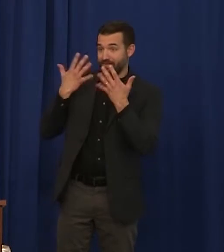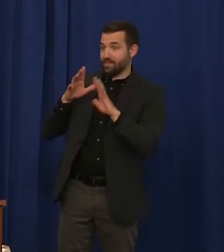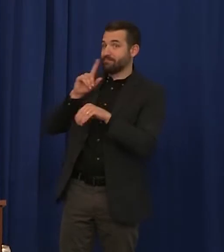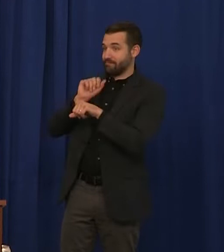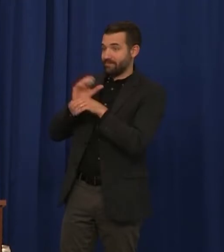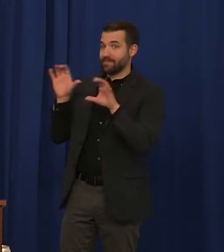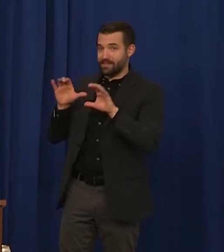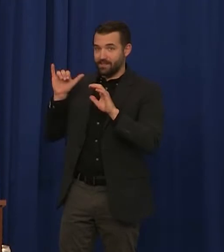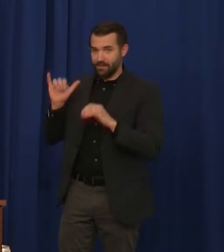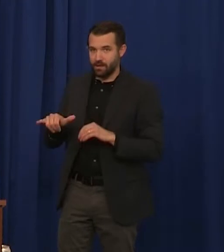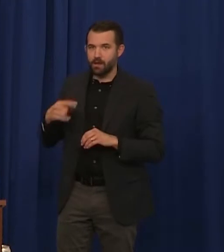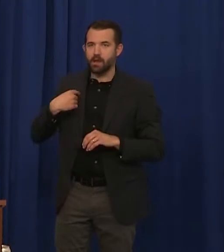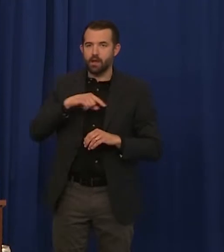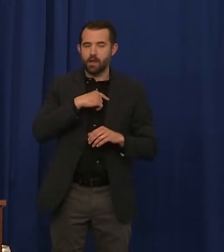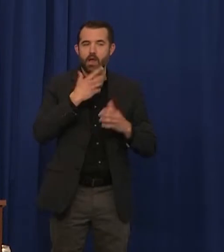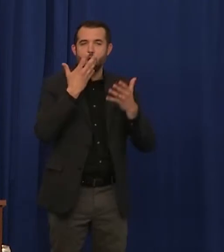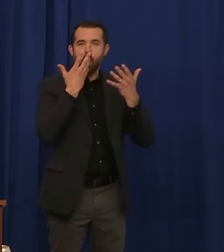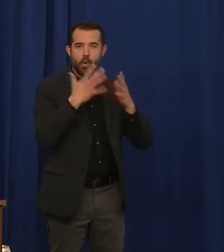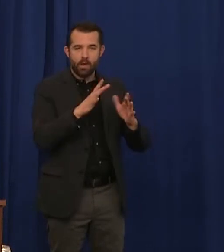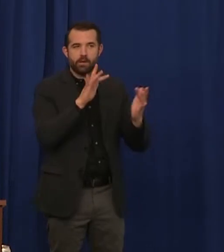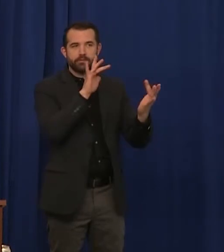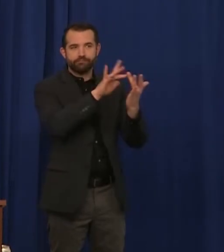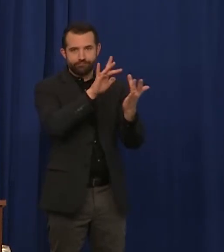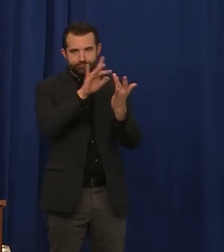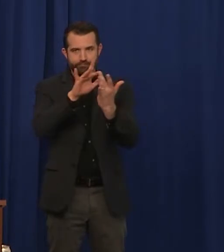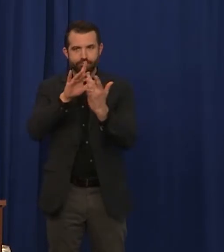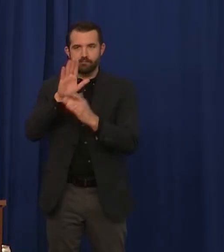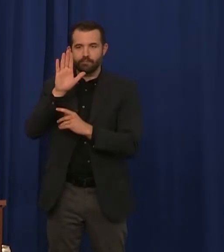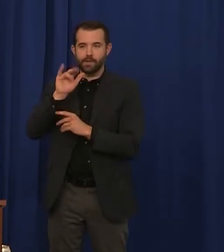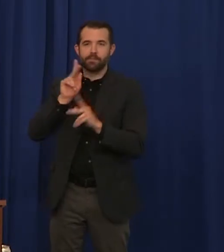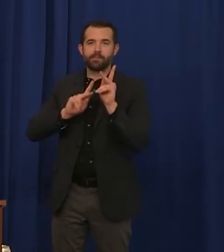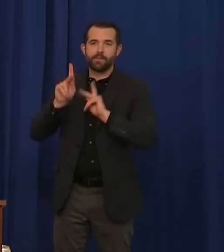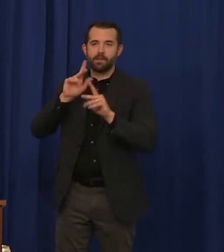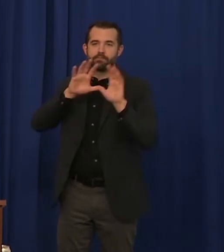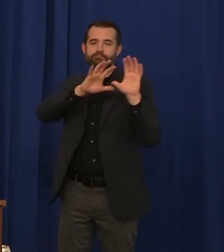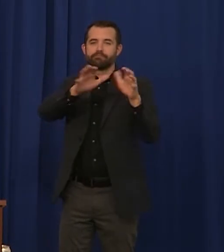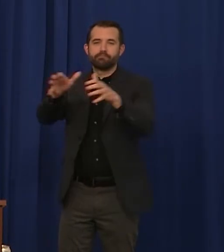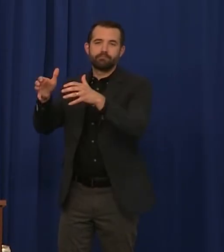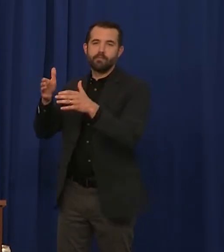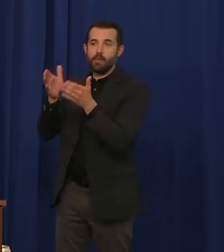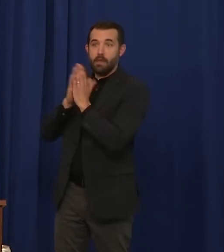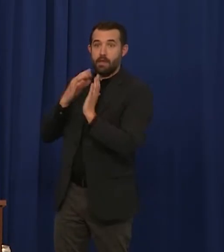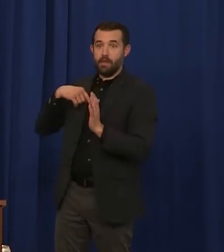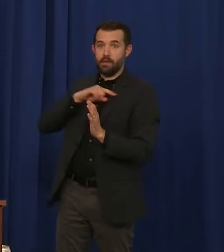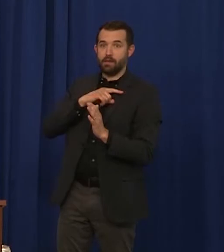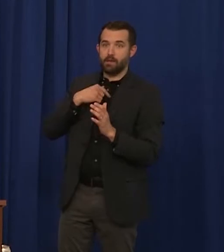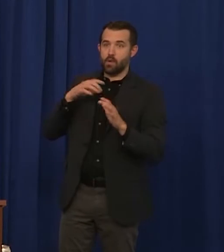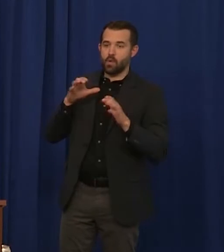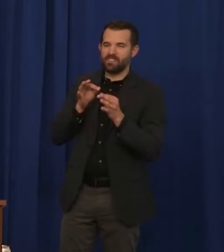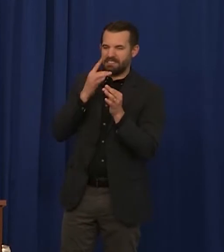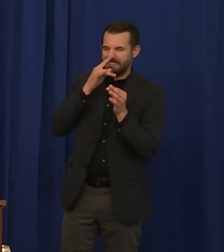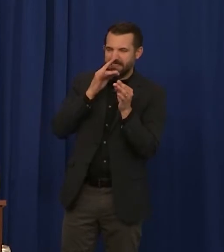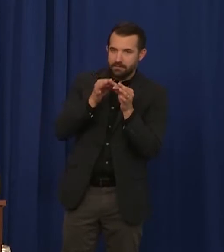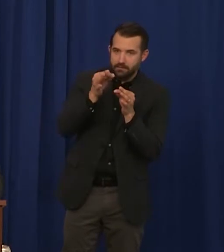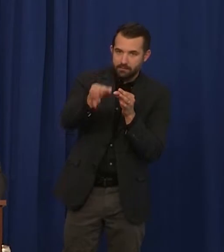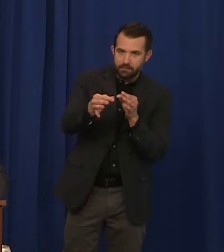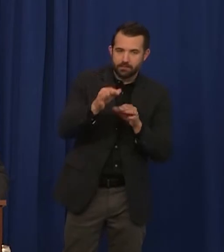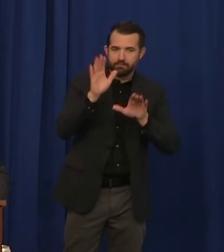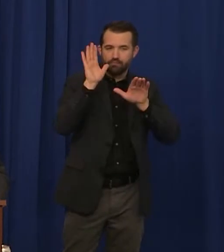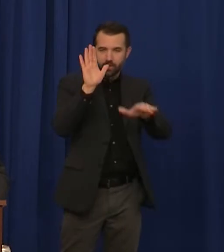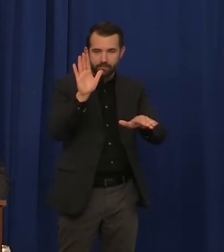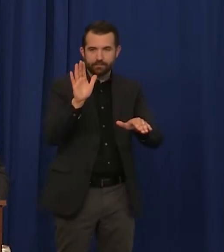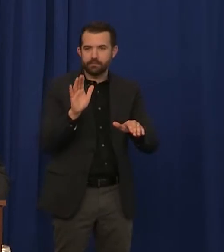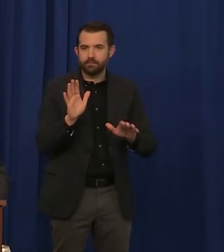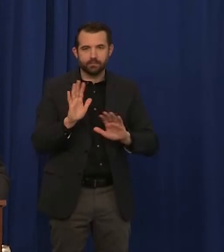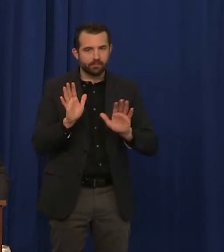the hearing. We did not postpone the hearing, but we did extend the comment period. And I'm trying to remember off the top of my head, it's